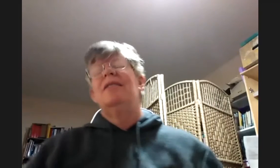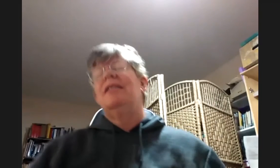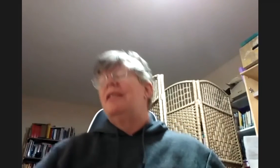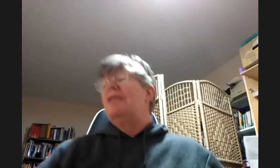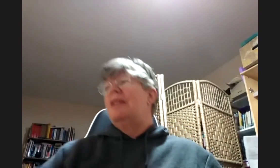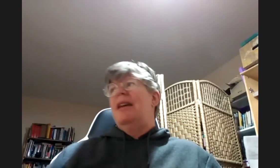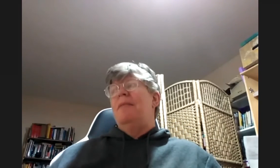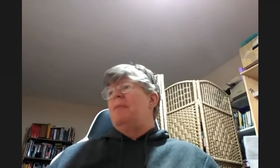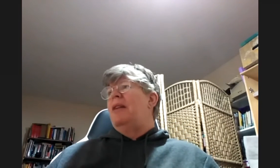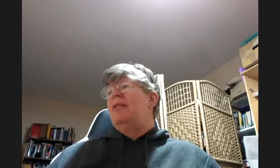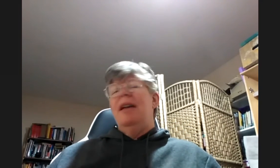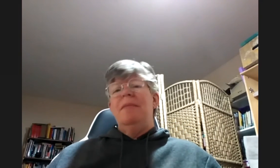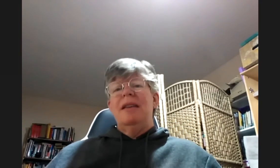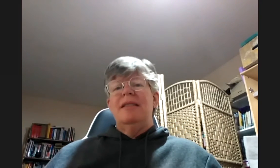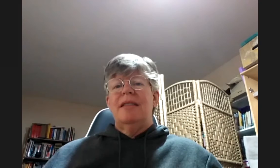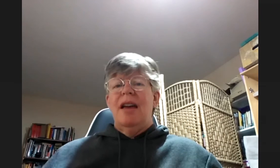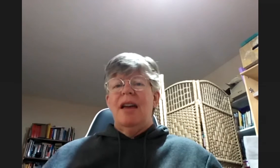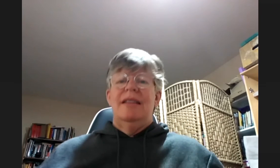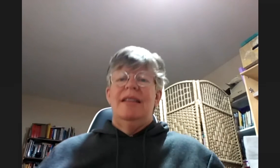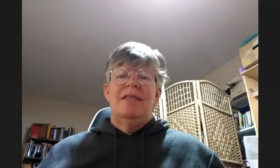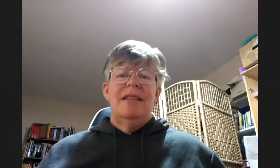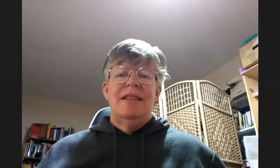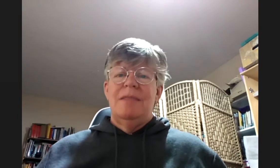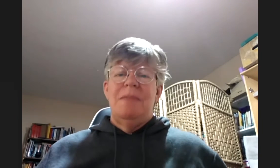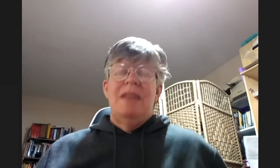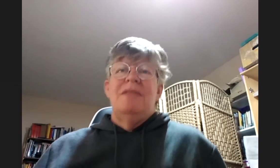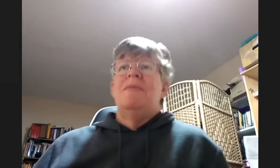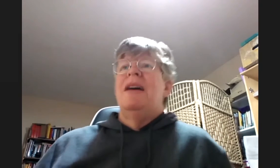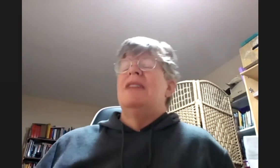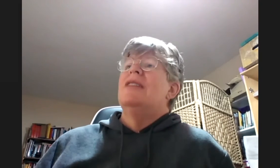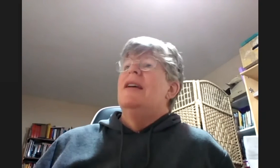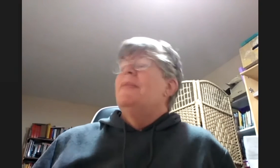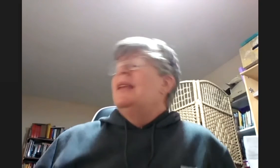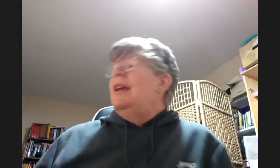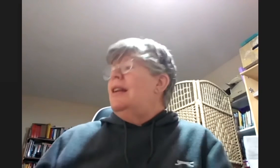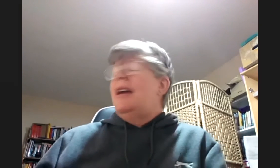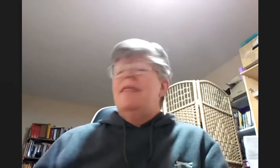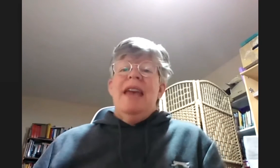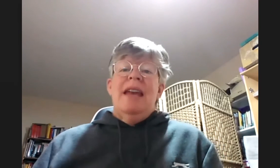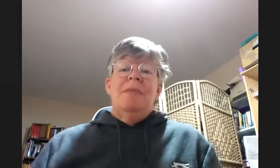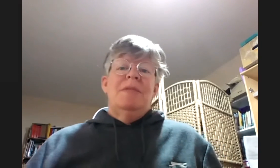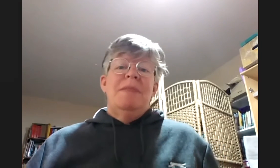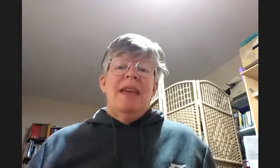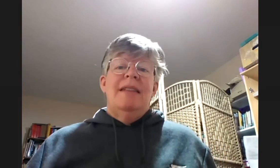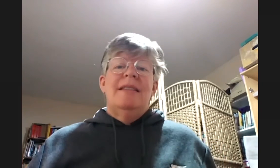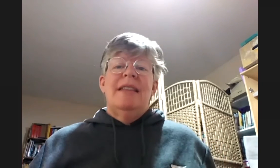said, oh, I can't be bothered. I'm exhausted. It's just been too much. And a lot of the animals began to slink